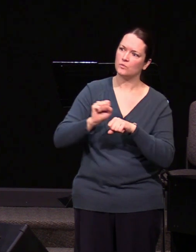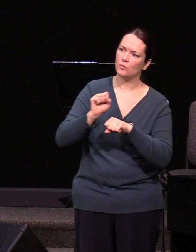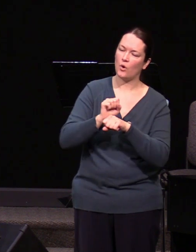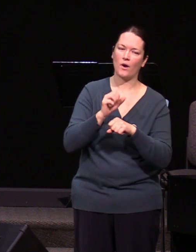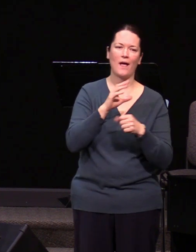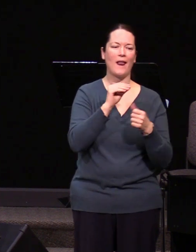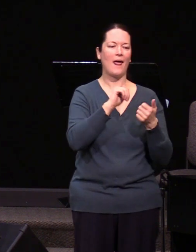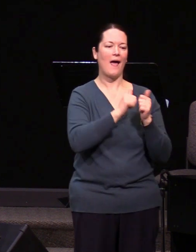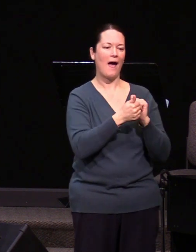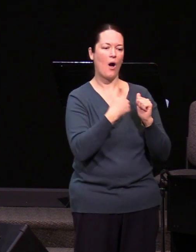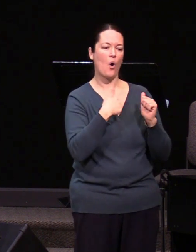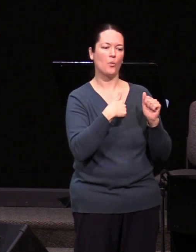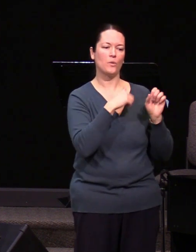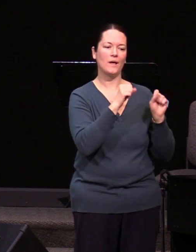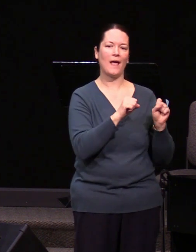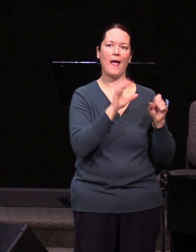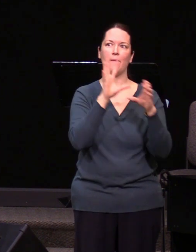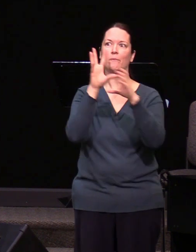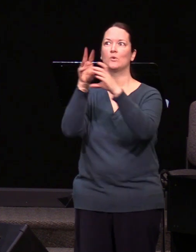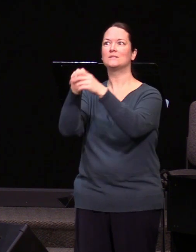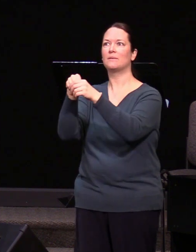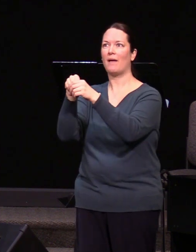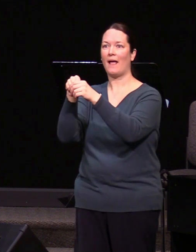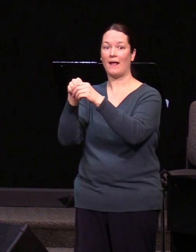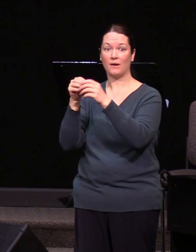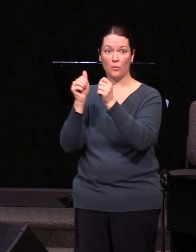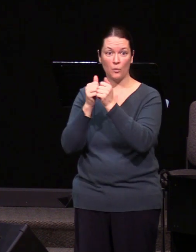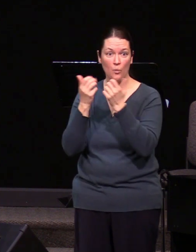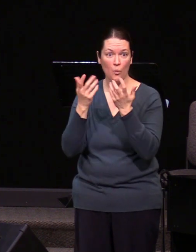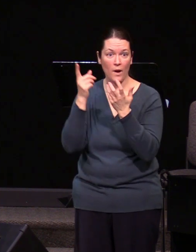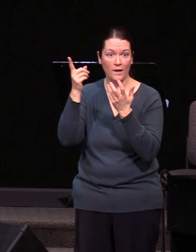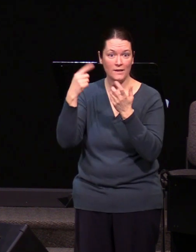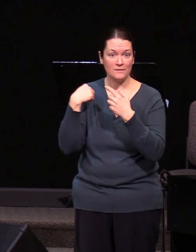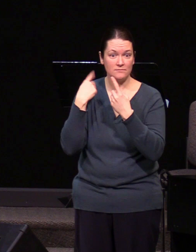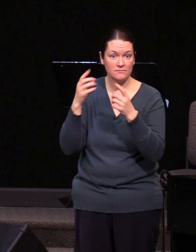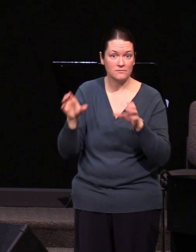can participate with what he is already doing.